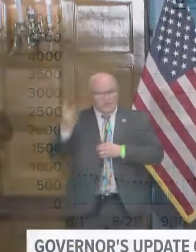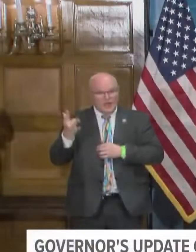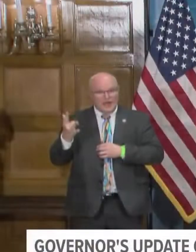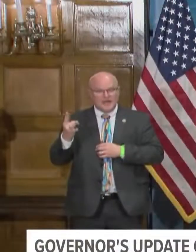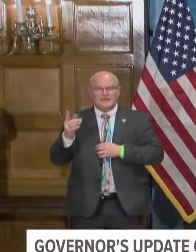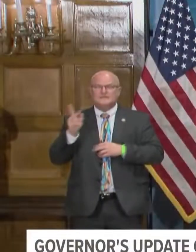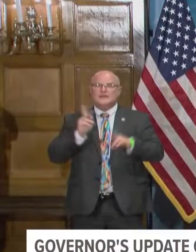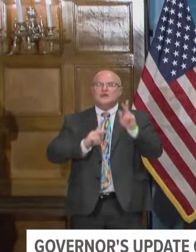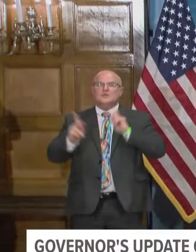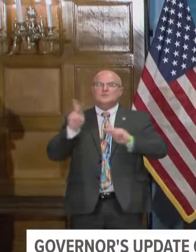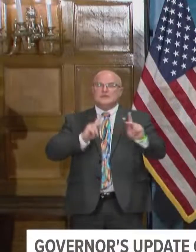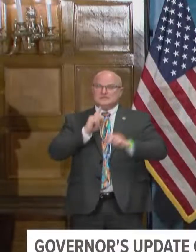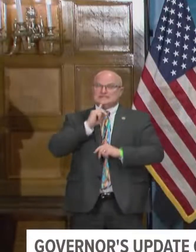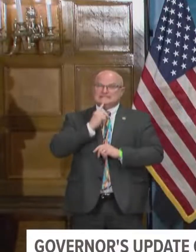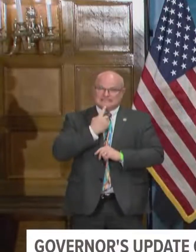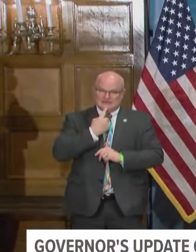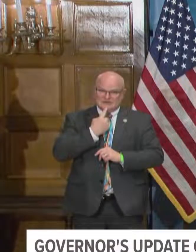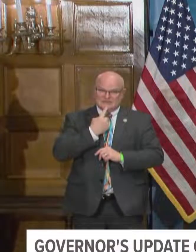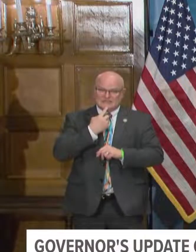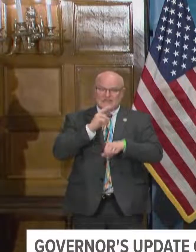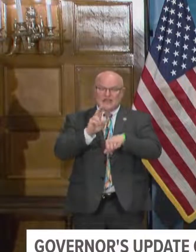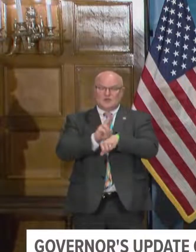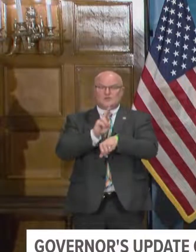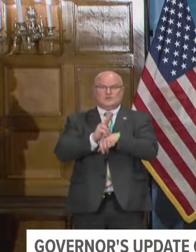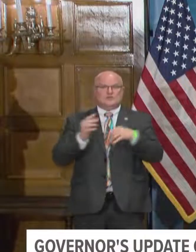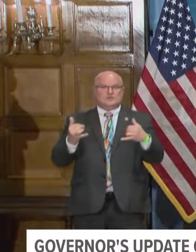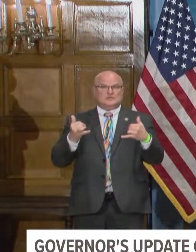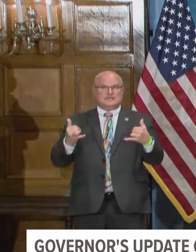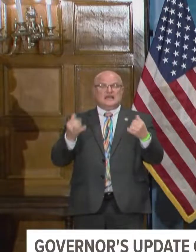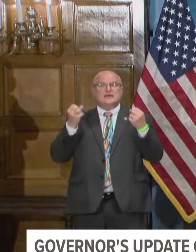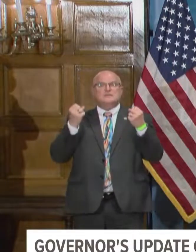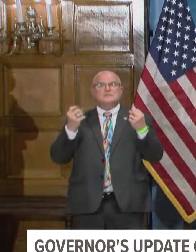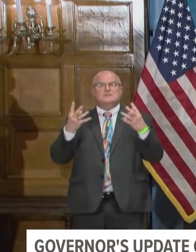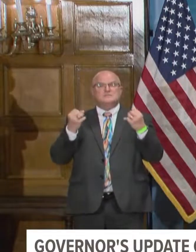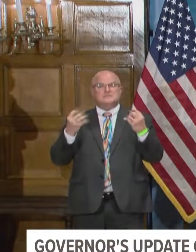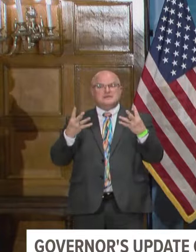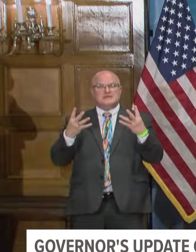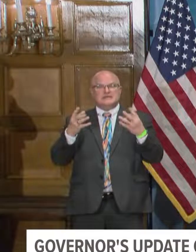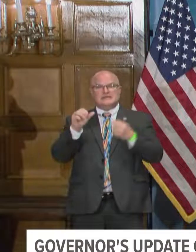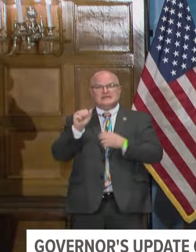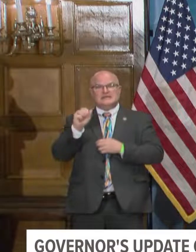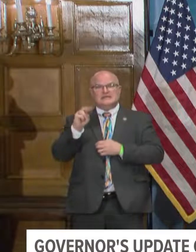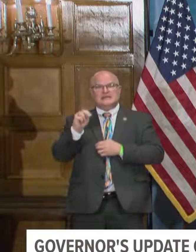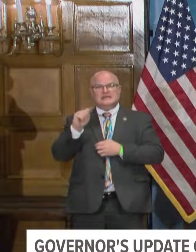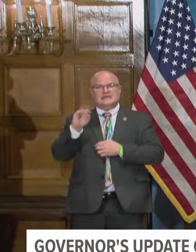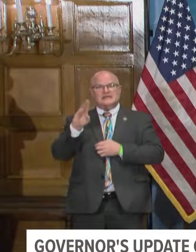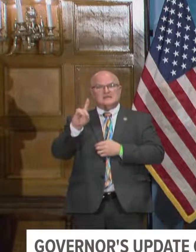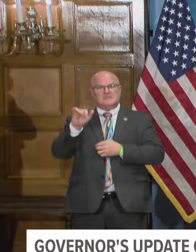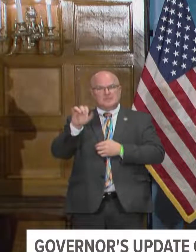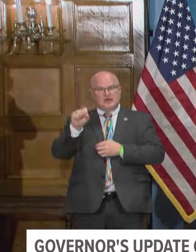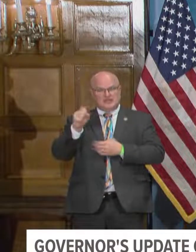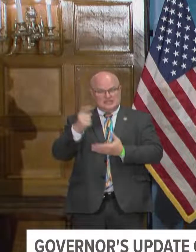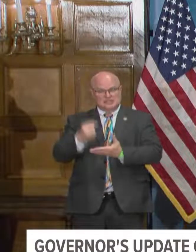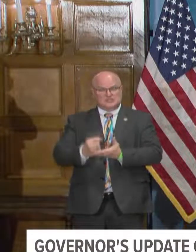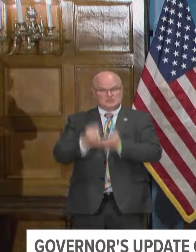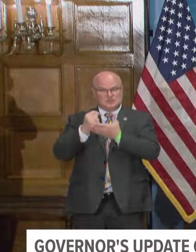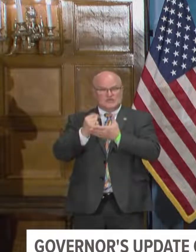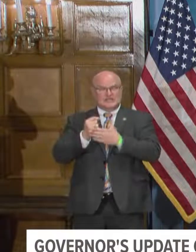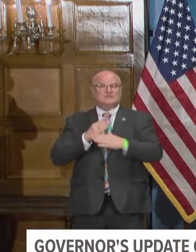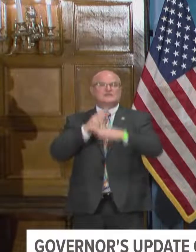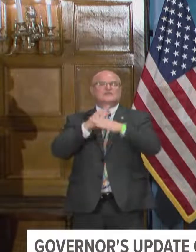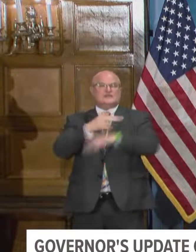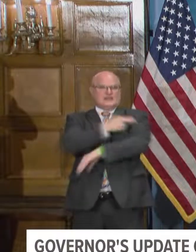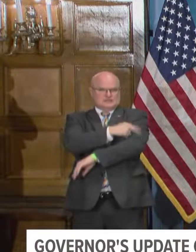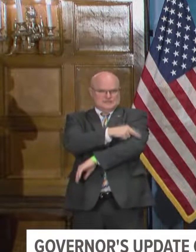this seriously, the fact that we're using now a lot of monoclonal antibody to prevent, to treat and to prevent